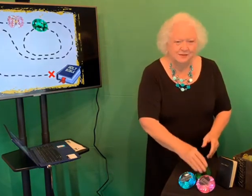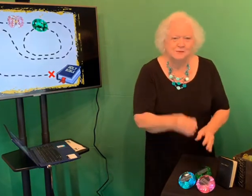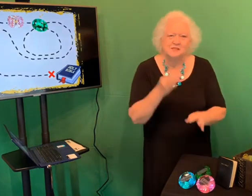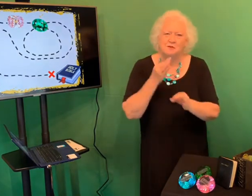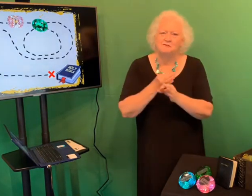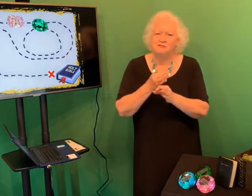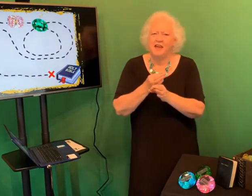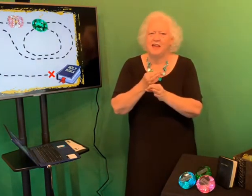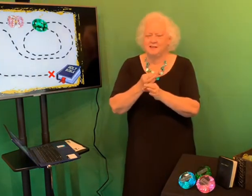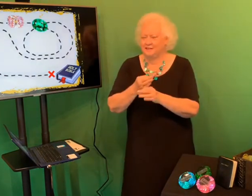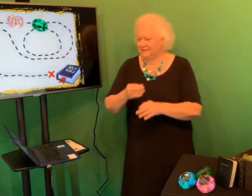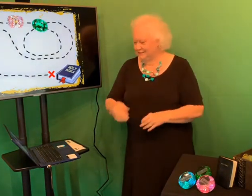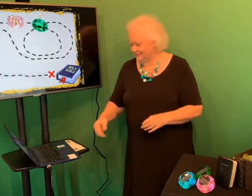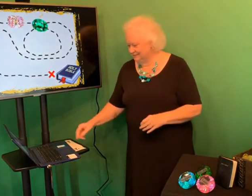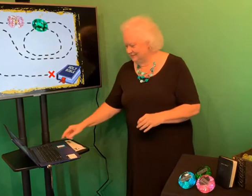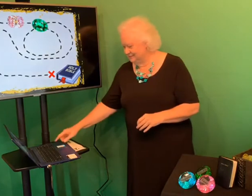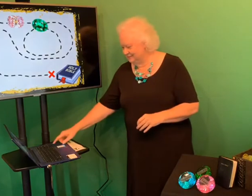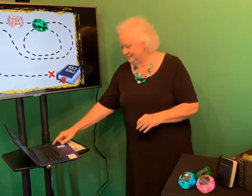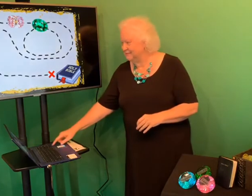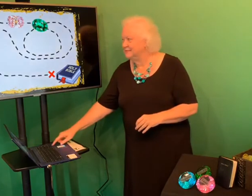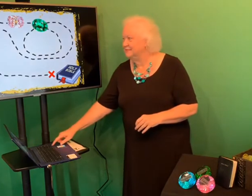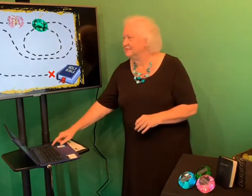His own faith.